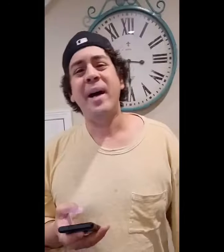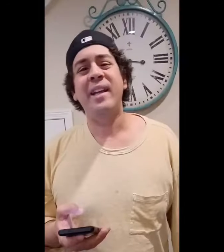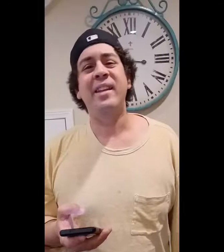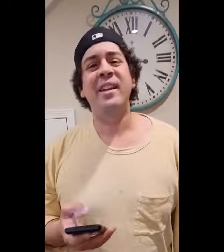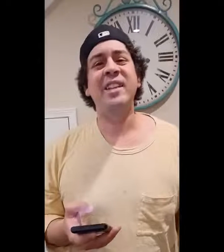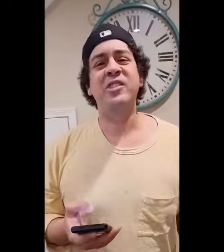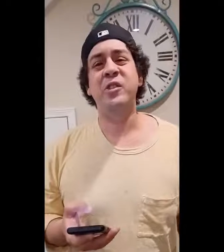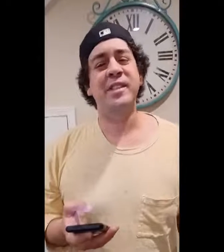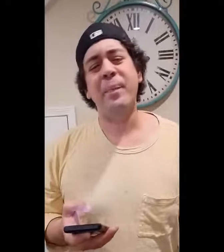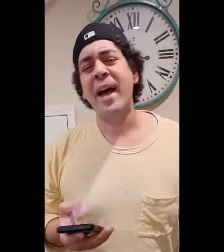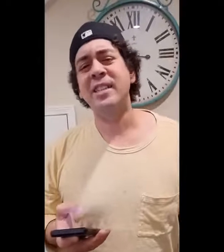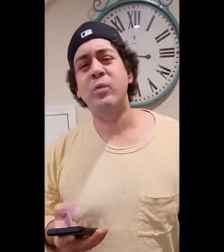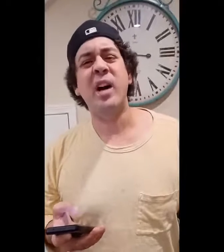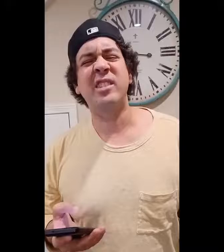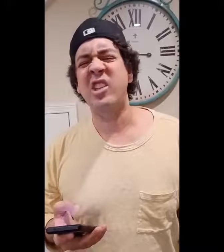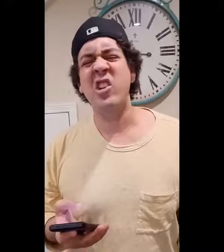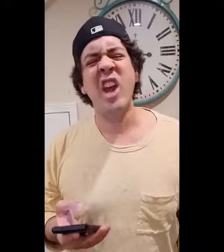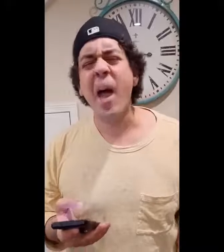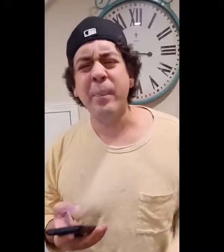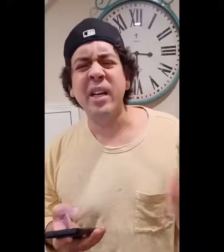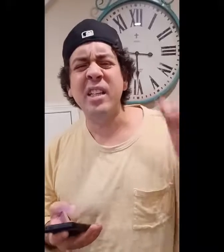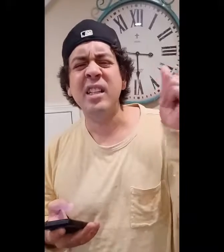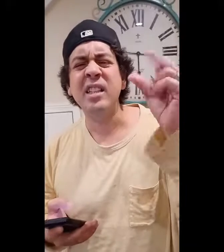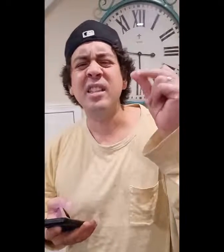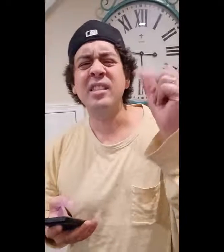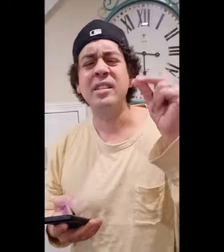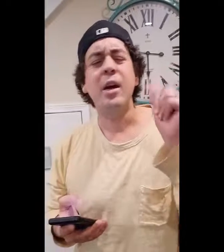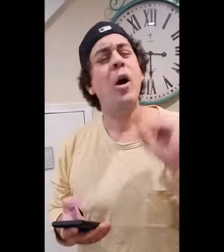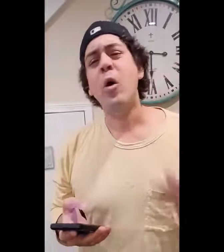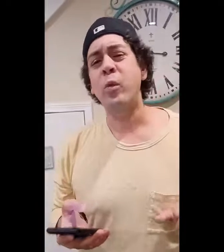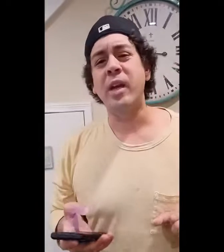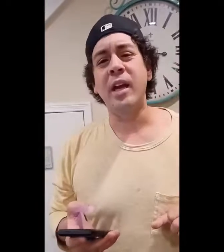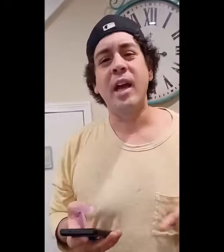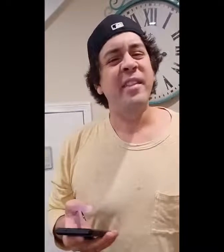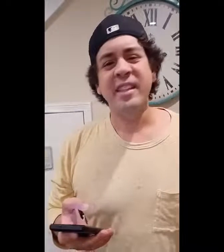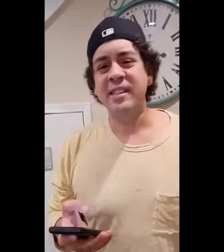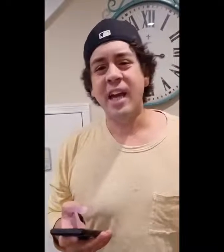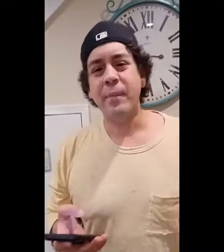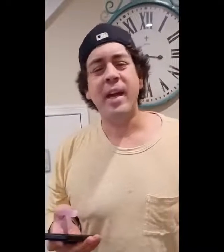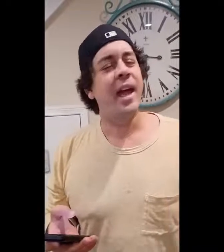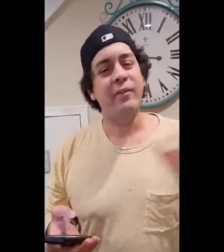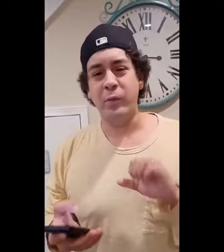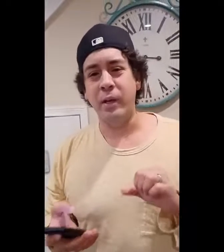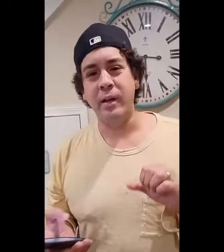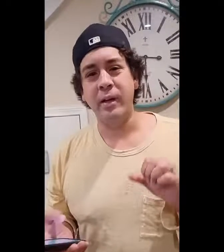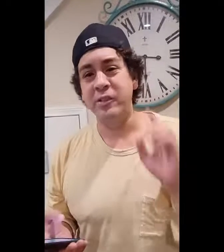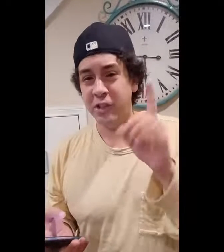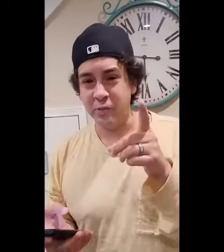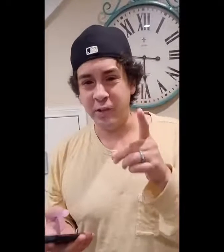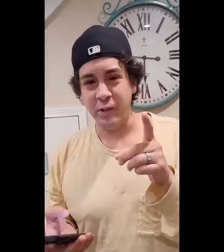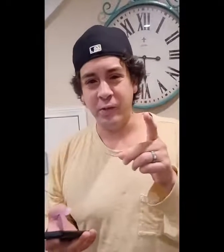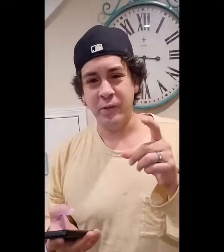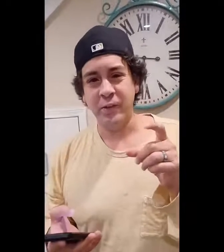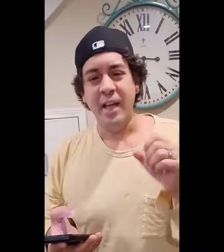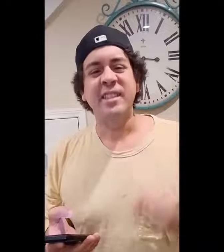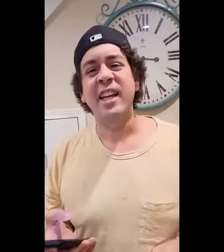My illustrious Passoa snappers. Oh yeah, they snap everywhere just for you. Today is